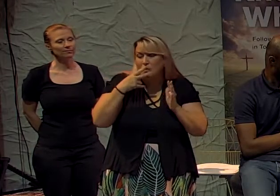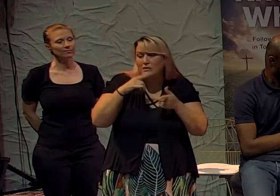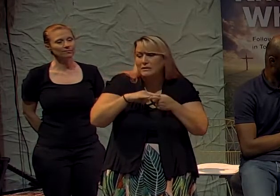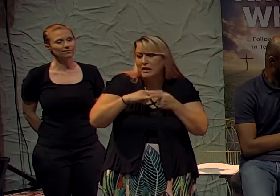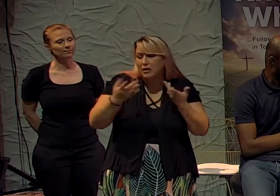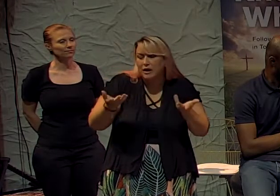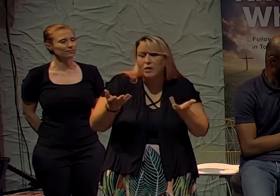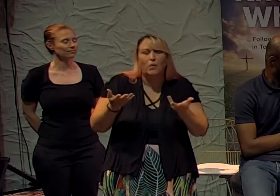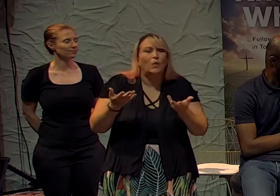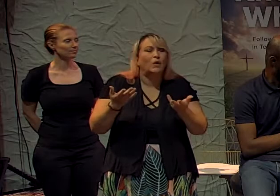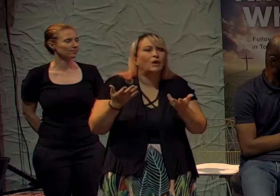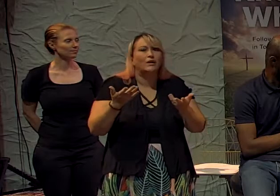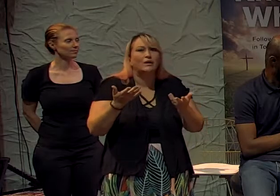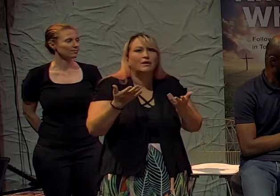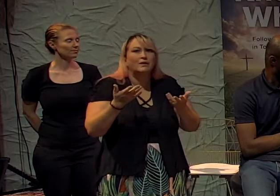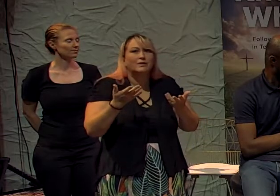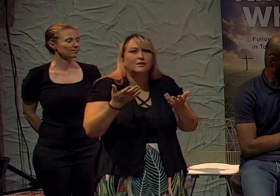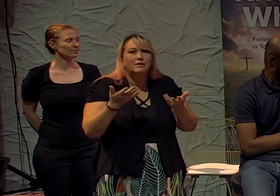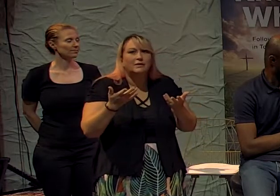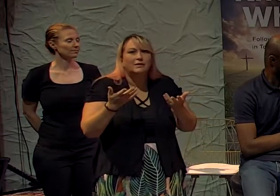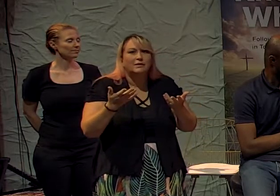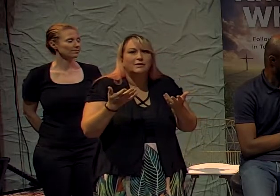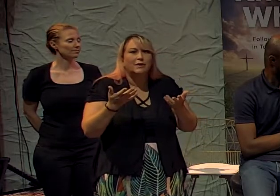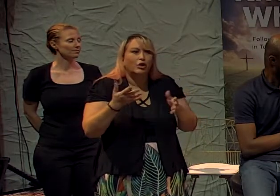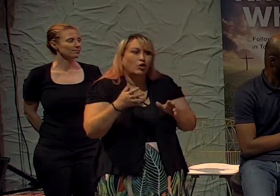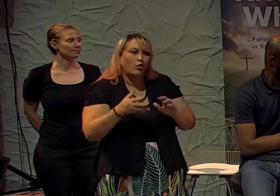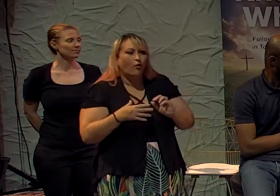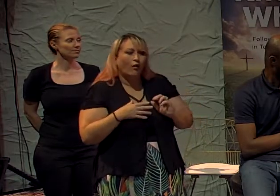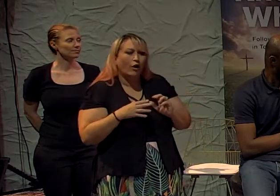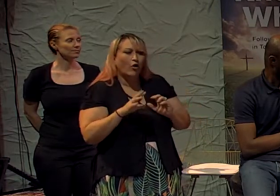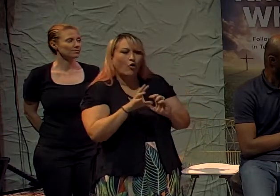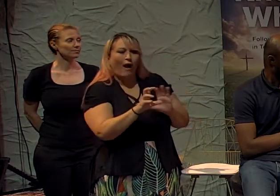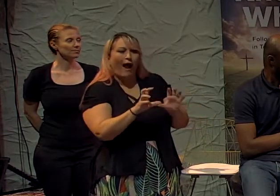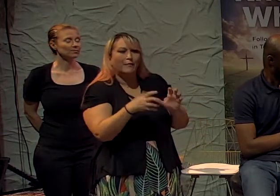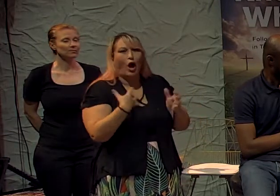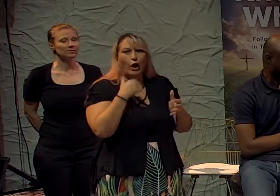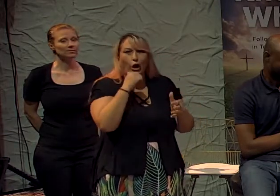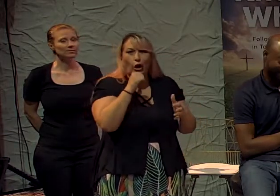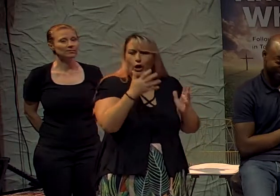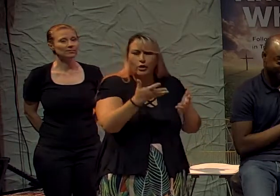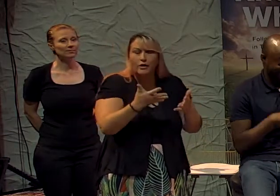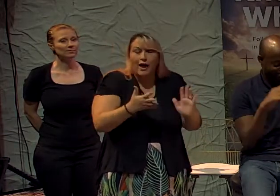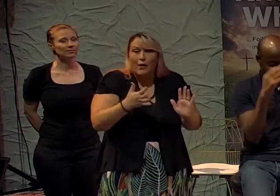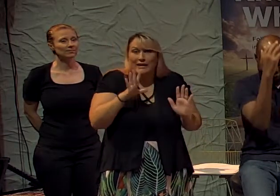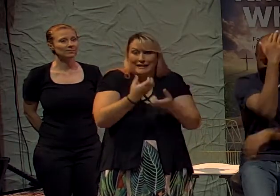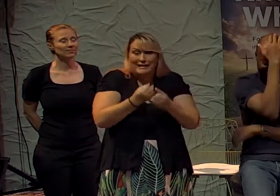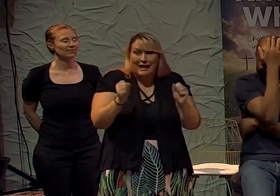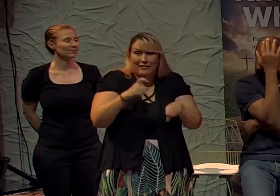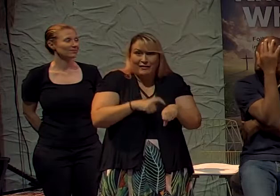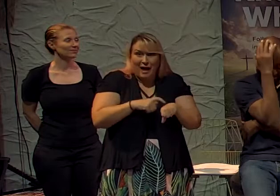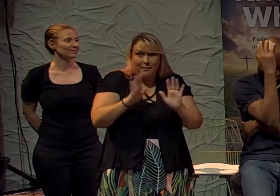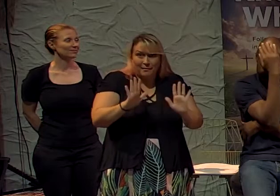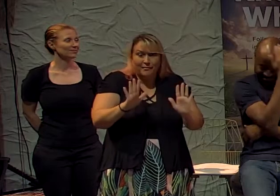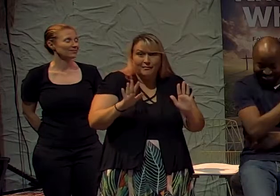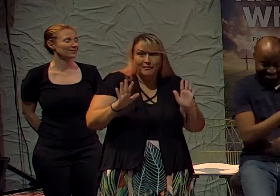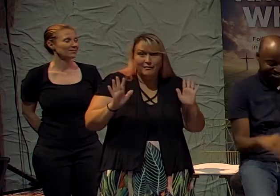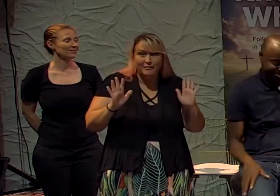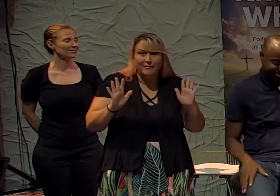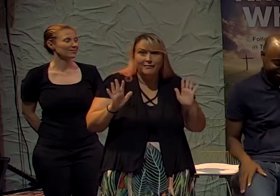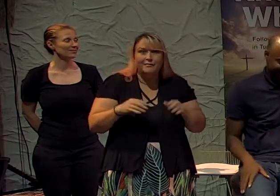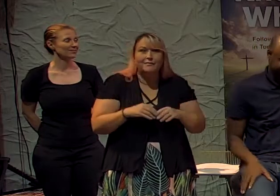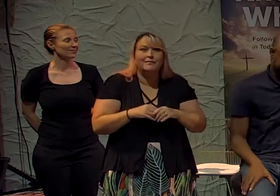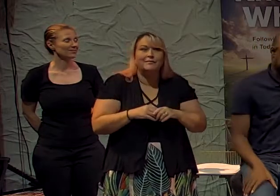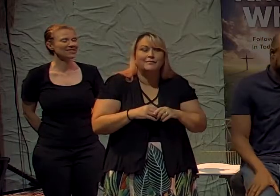or you know, grabbed on a girl, whatever, just whatever. It was safe time. You could do those things.